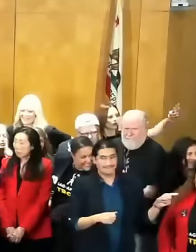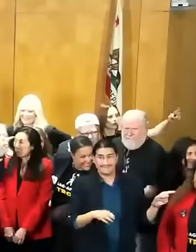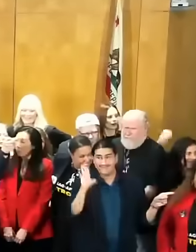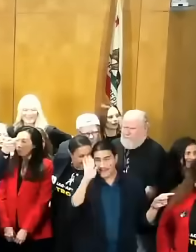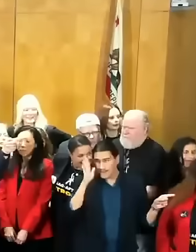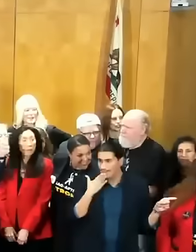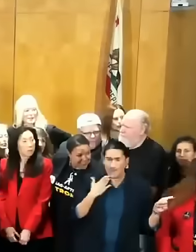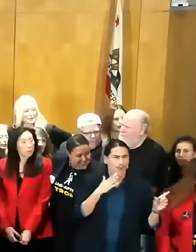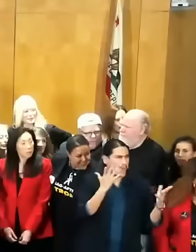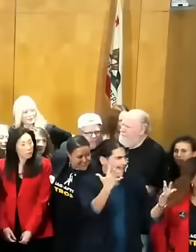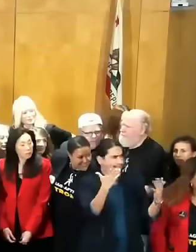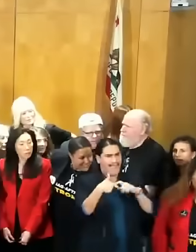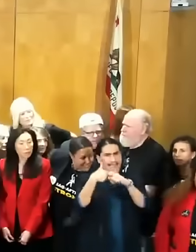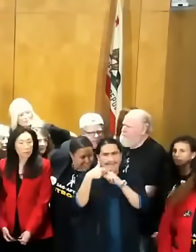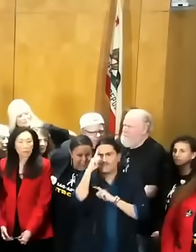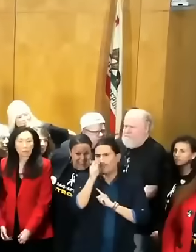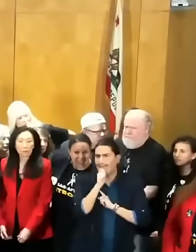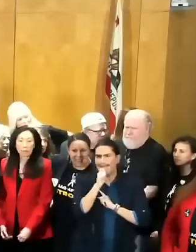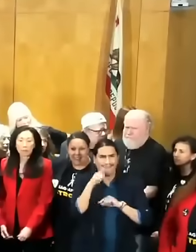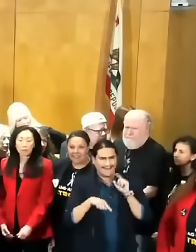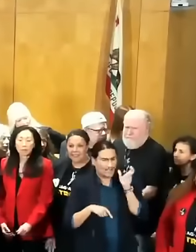Can't hear you. Mike.